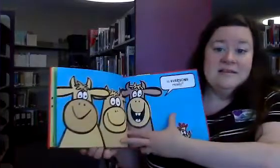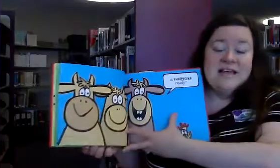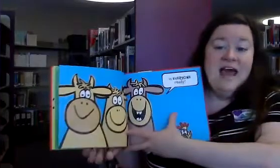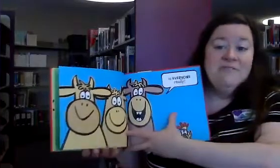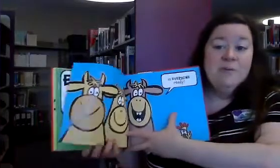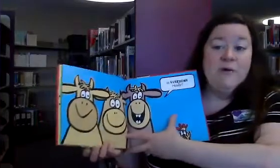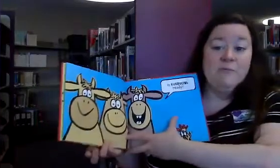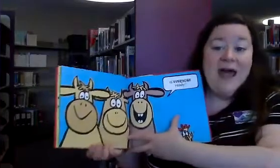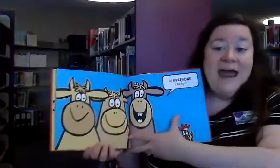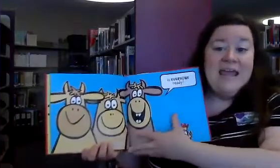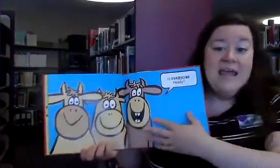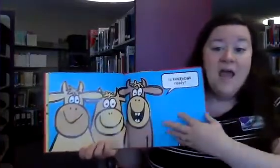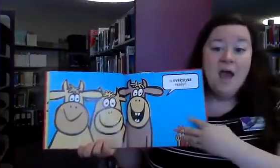Is everyone ready?